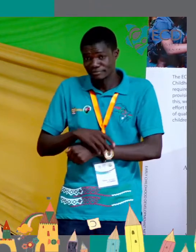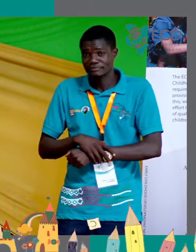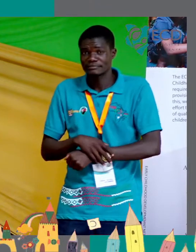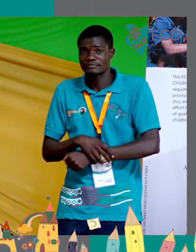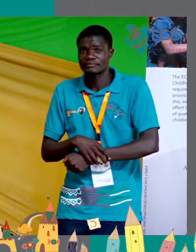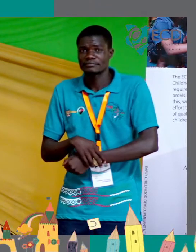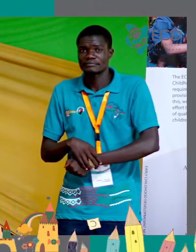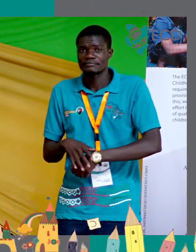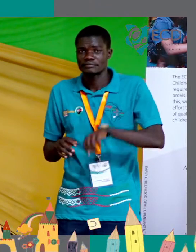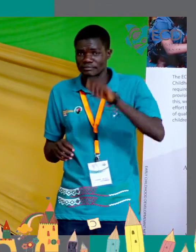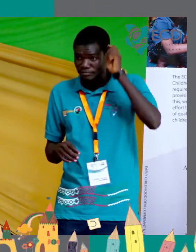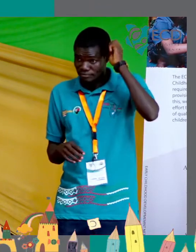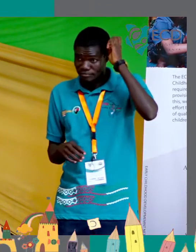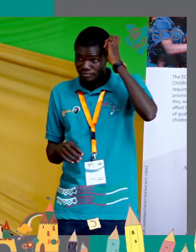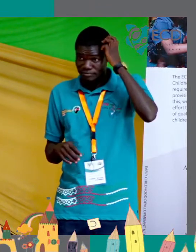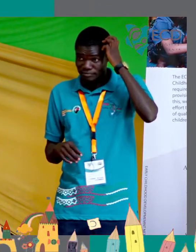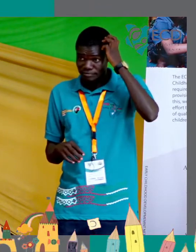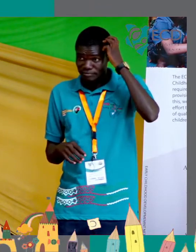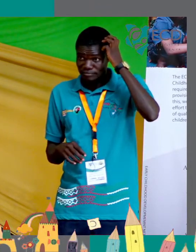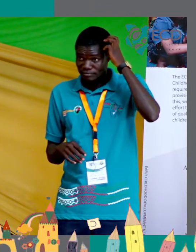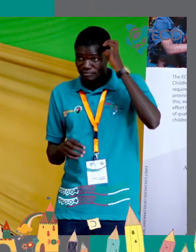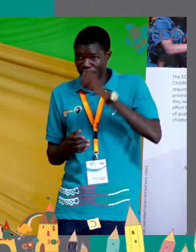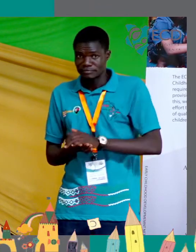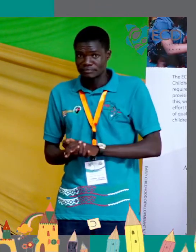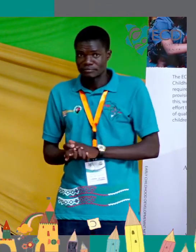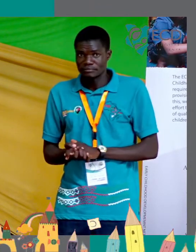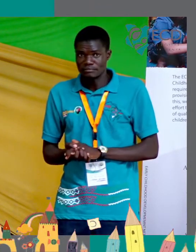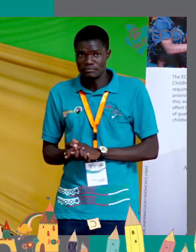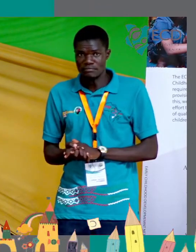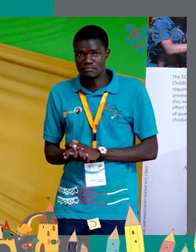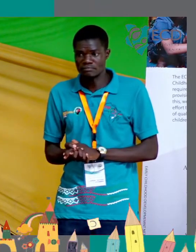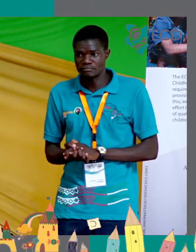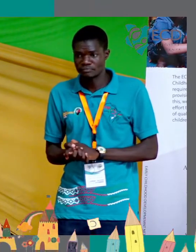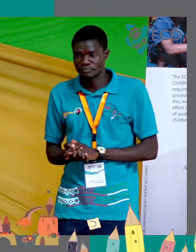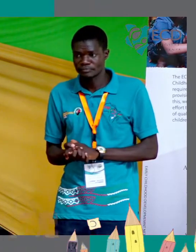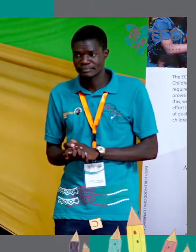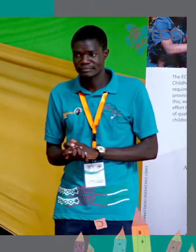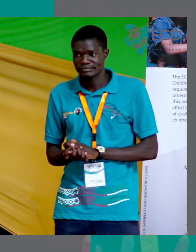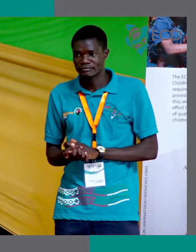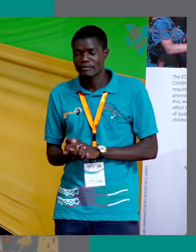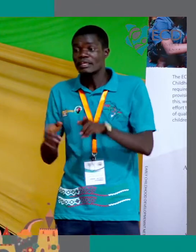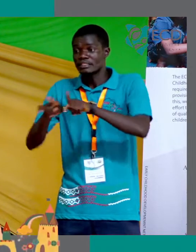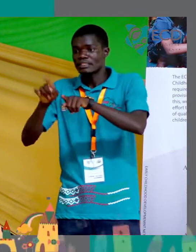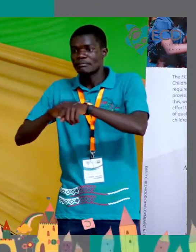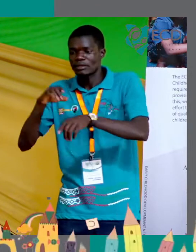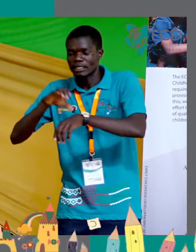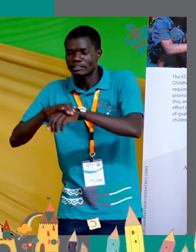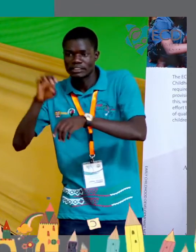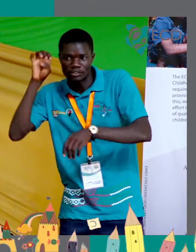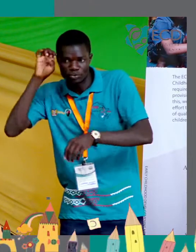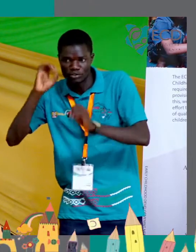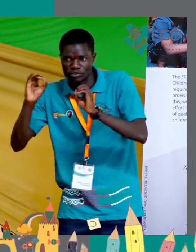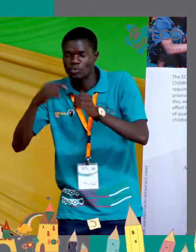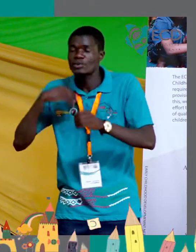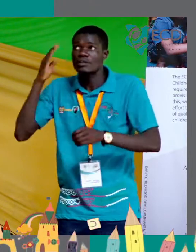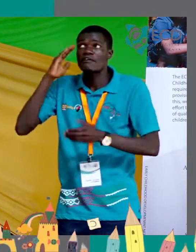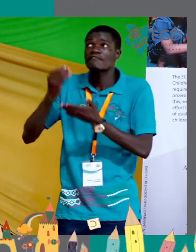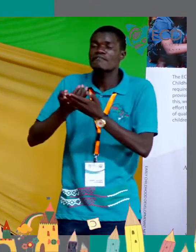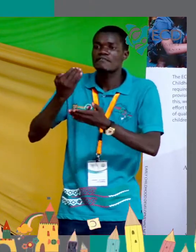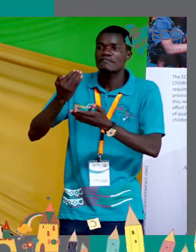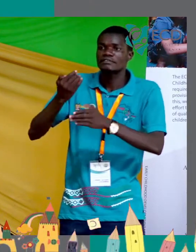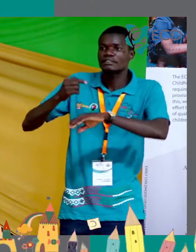school attendance. For about 7 months, children were at home. They were not accessing education. We know for